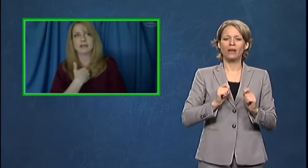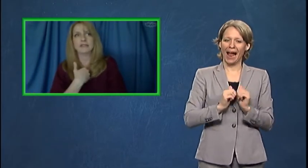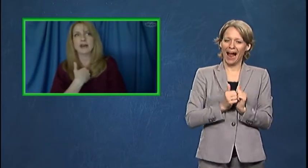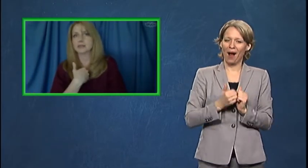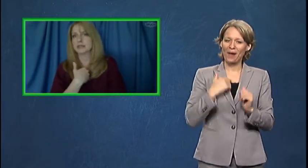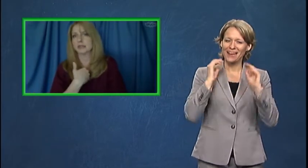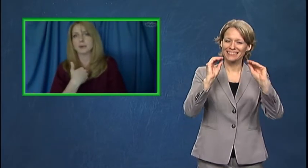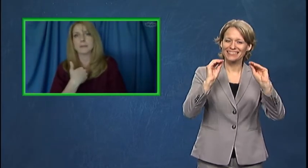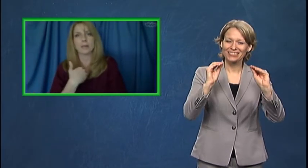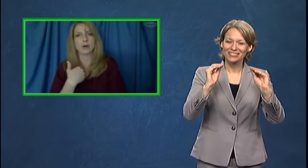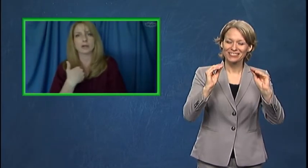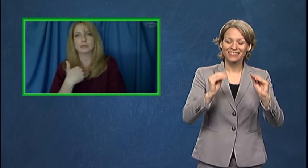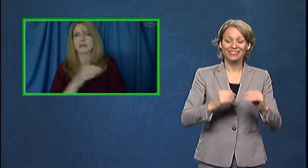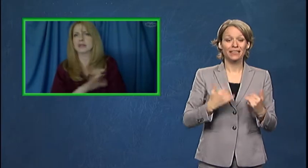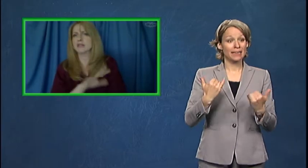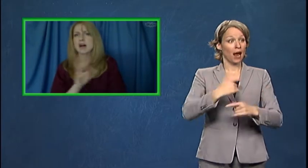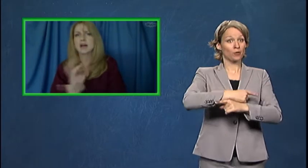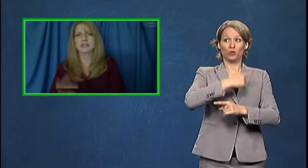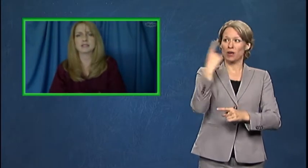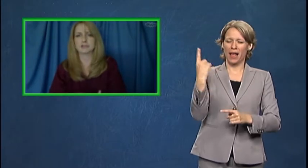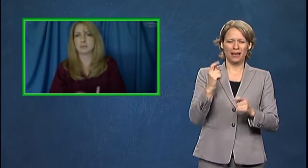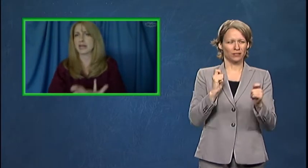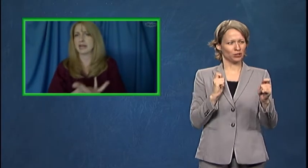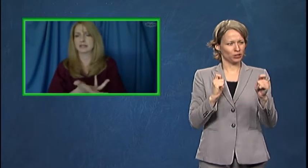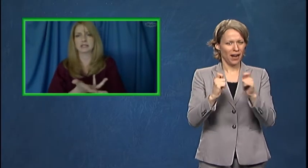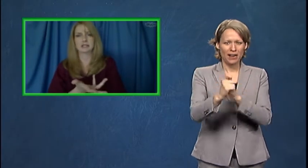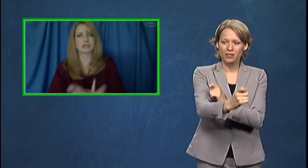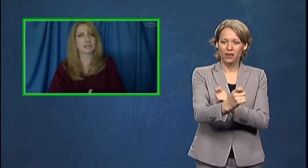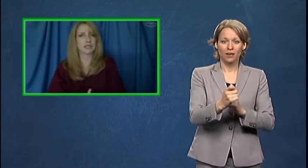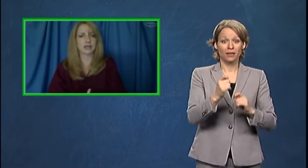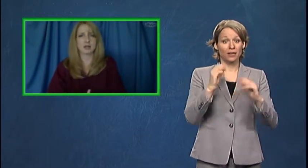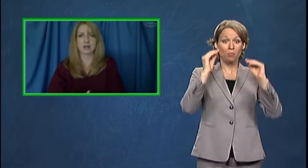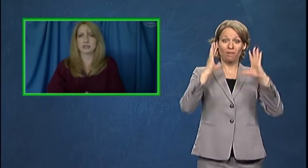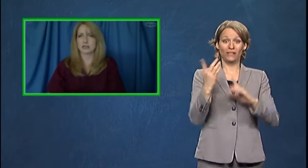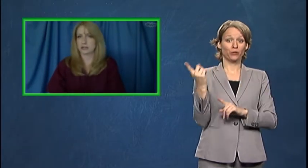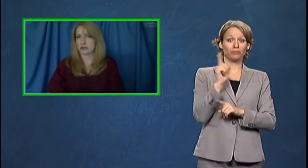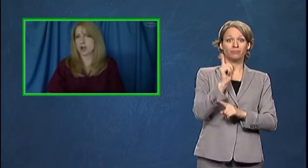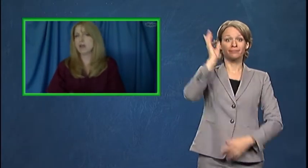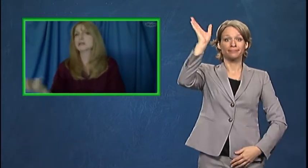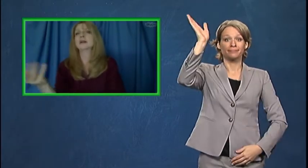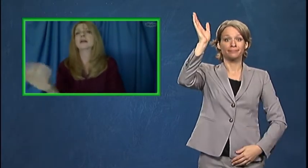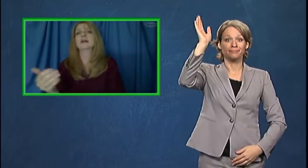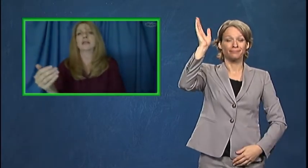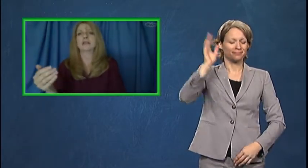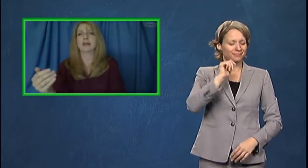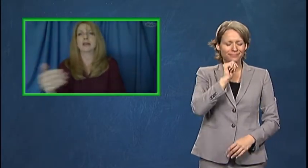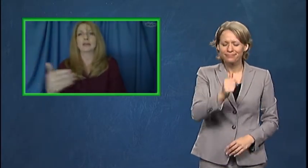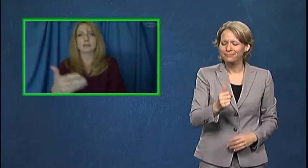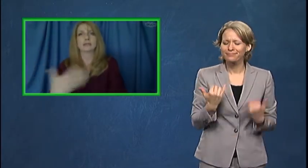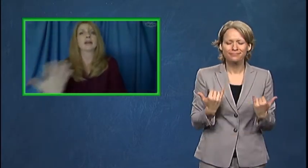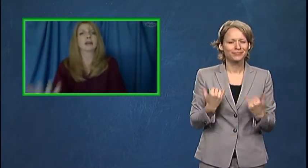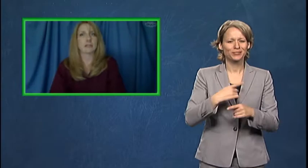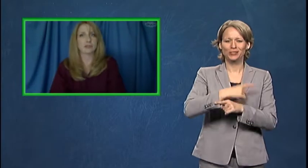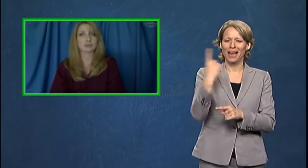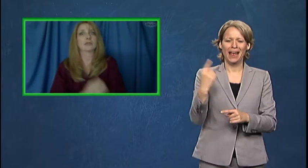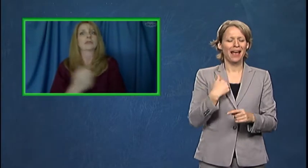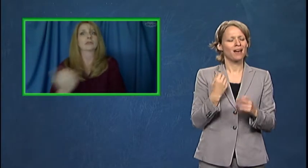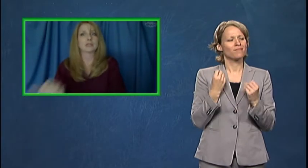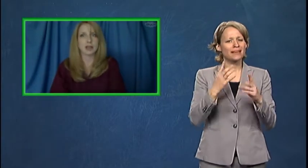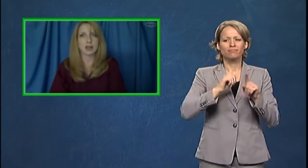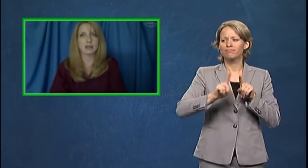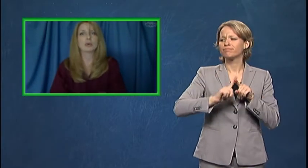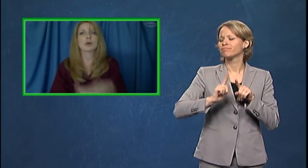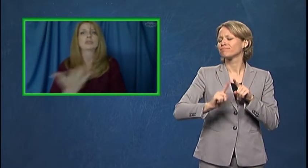finding that faculty are using a lot of different modalities to get content across. They are using that kind of